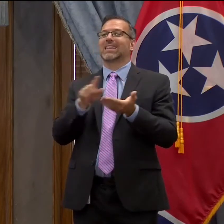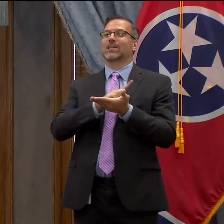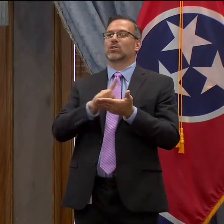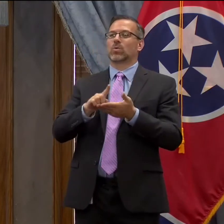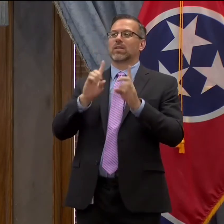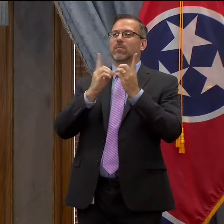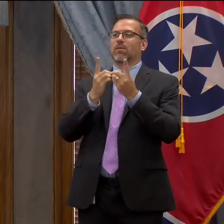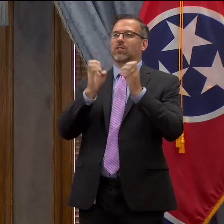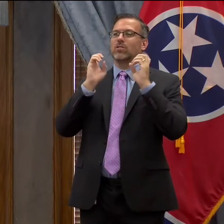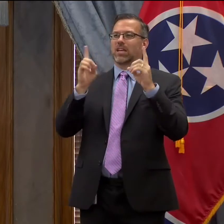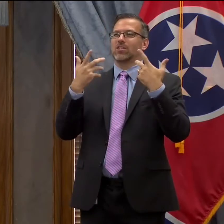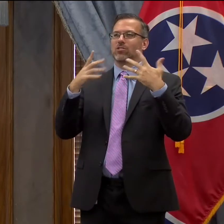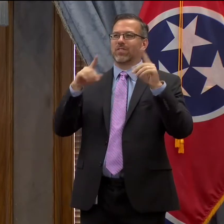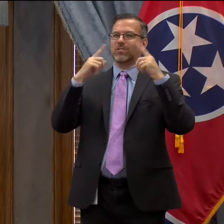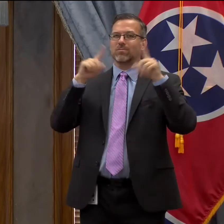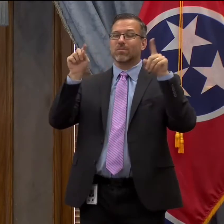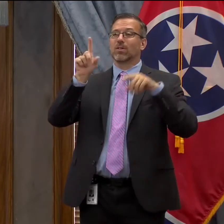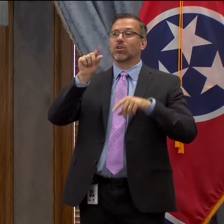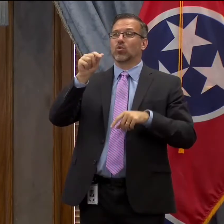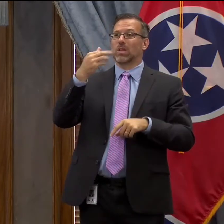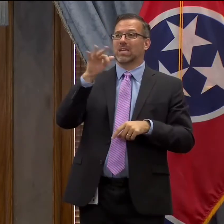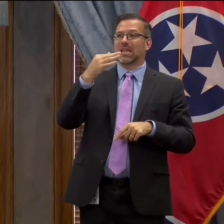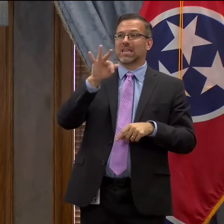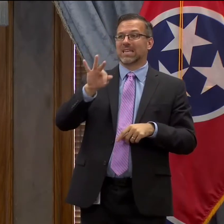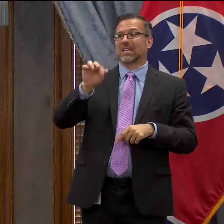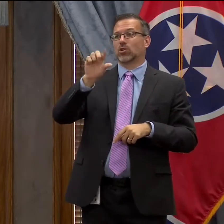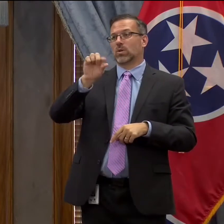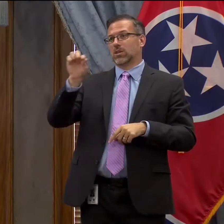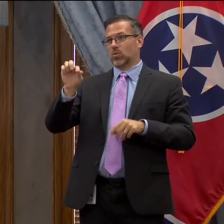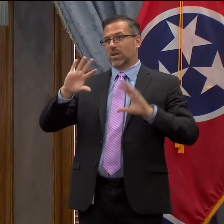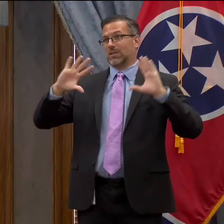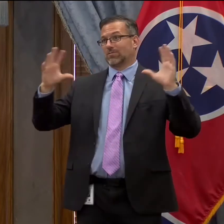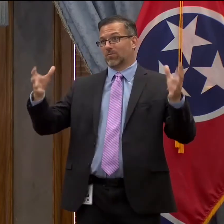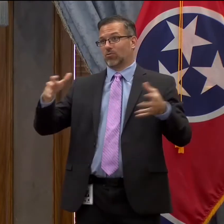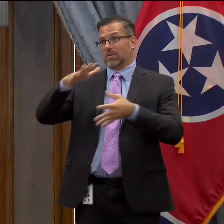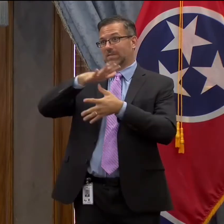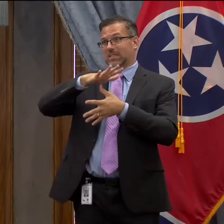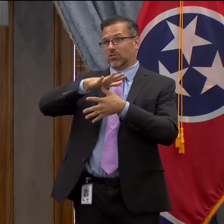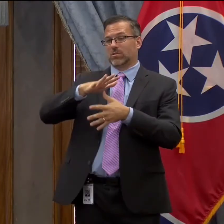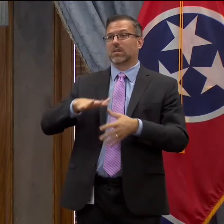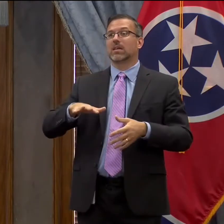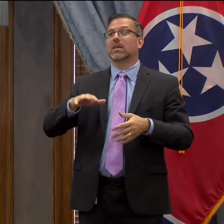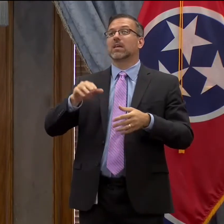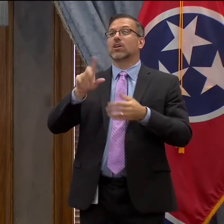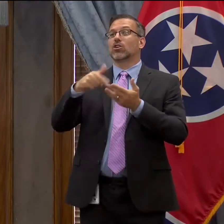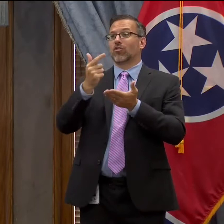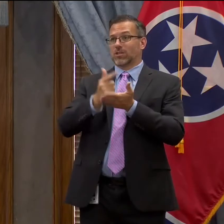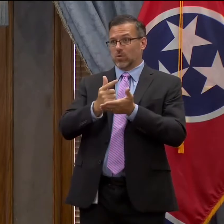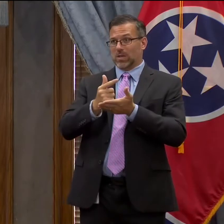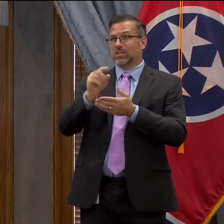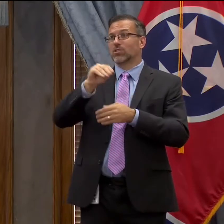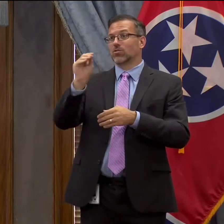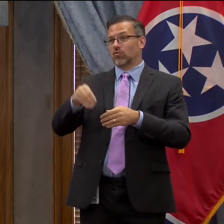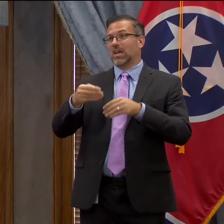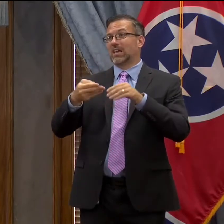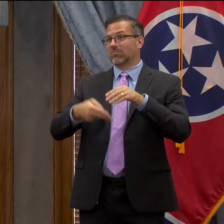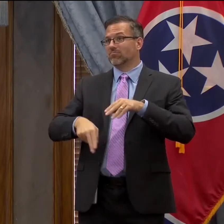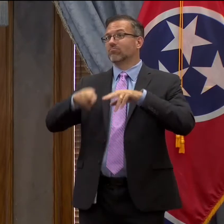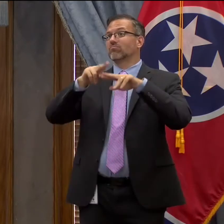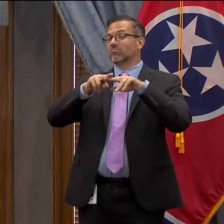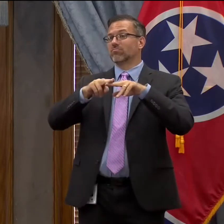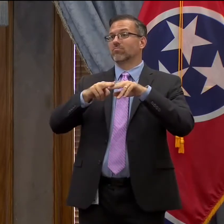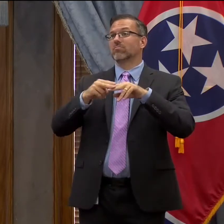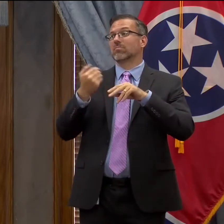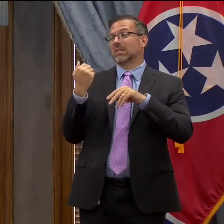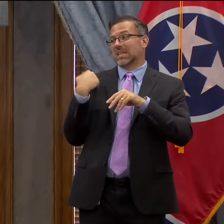graduation rates for the 2019-20 cohort of seniors. While overall the graduation rate has increased over the last decade, we did